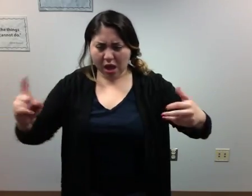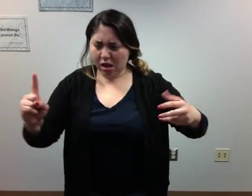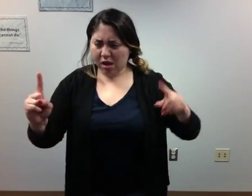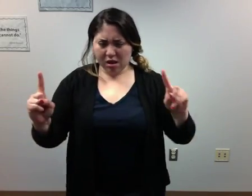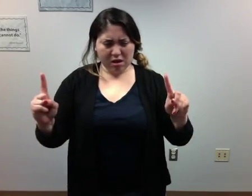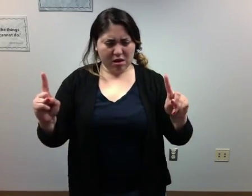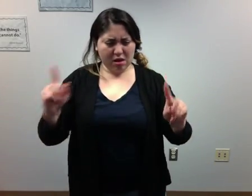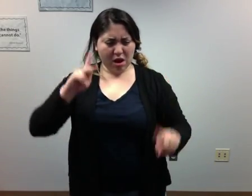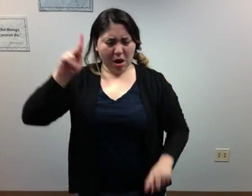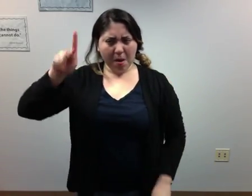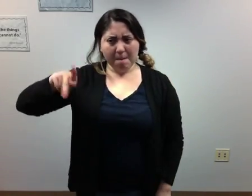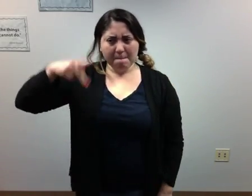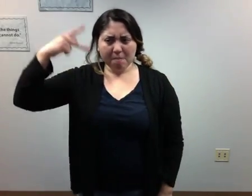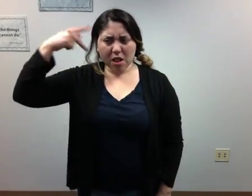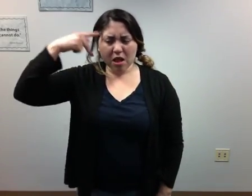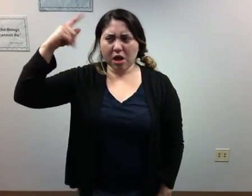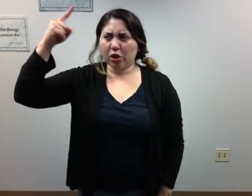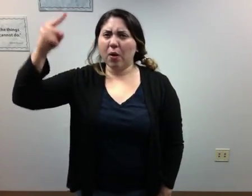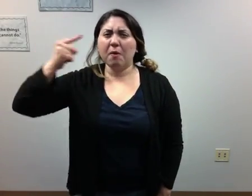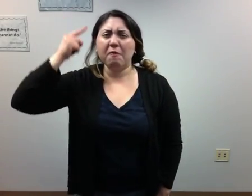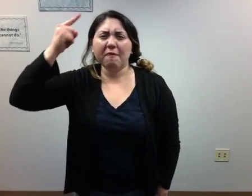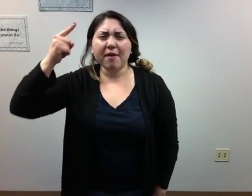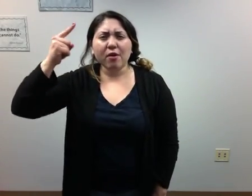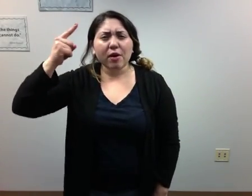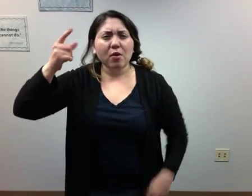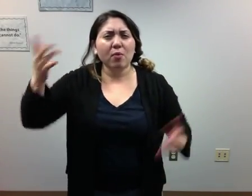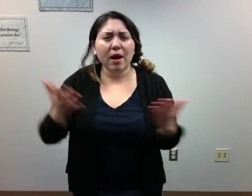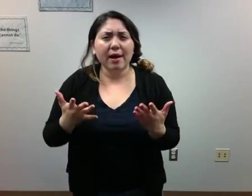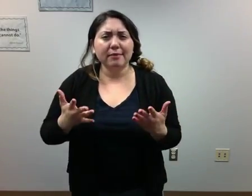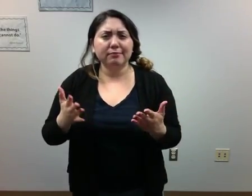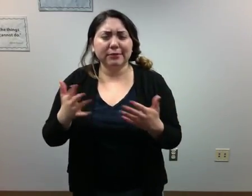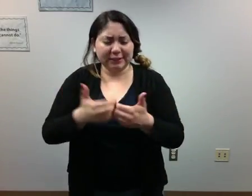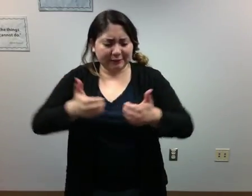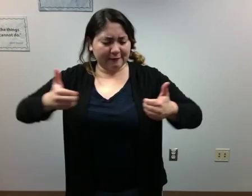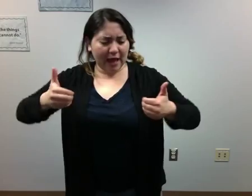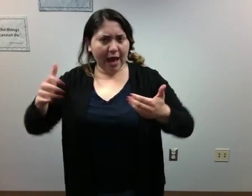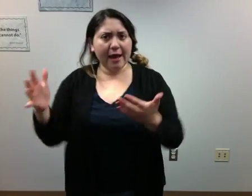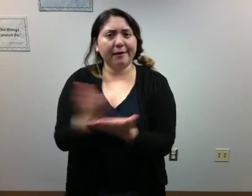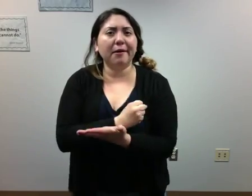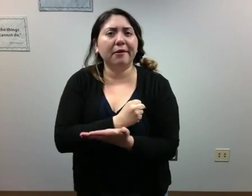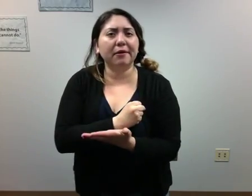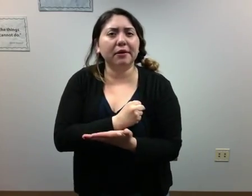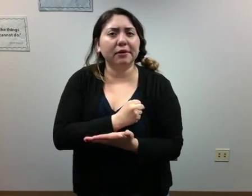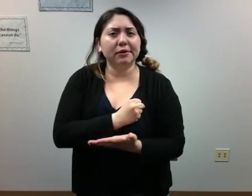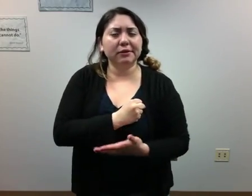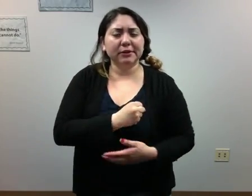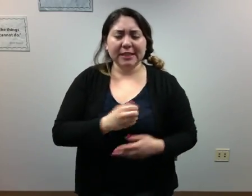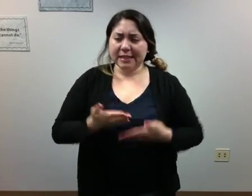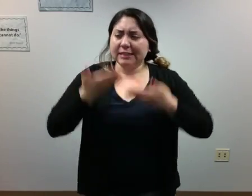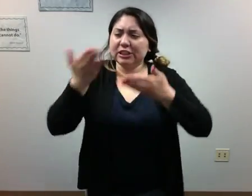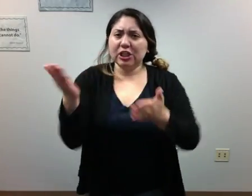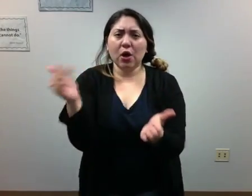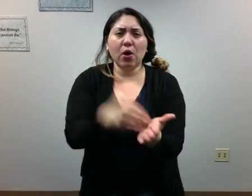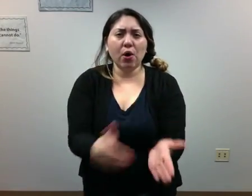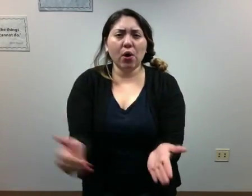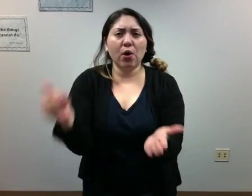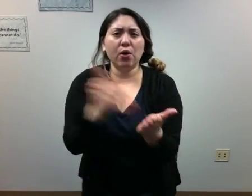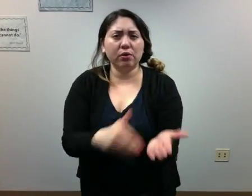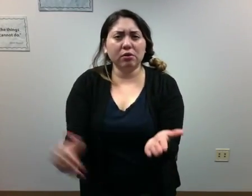political theory is divide and conquer. They've suggested time and time again that